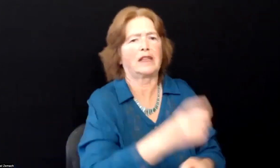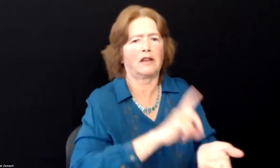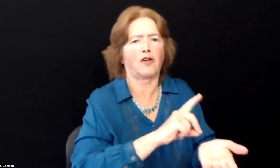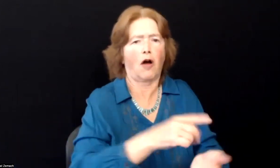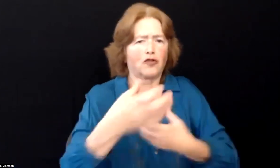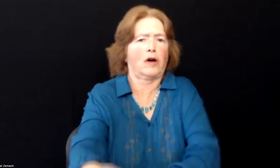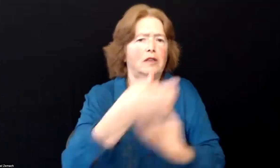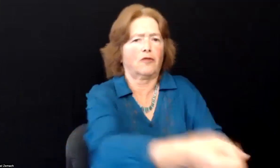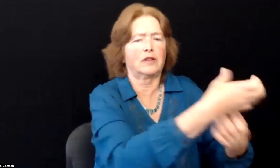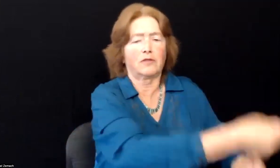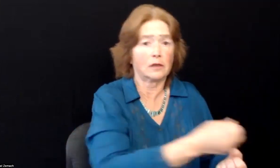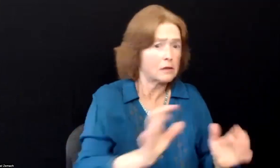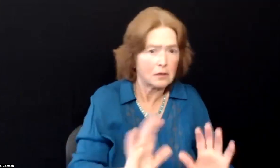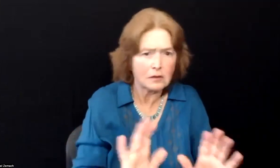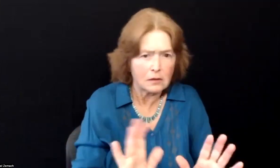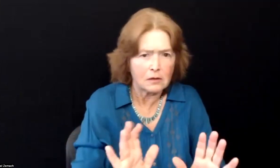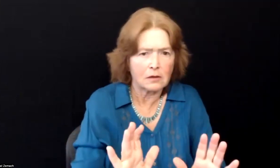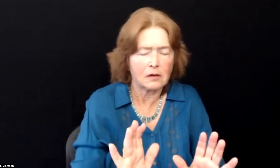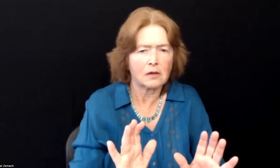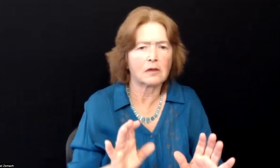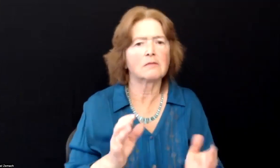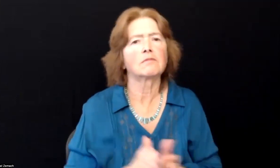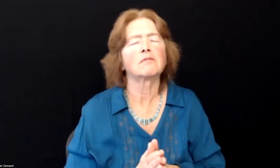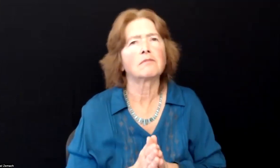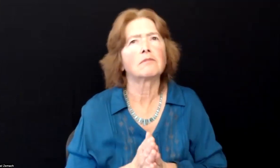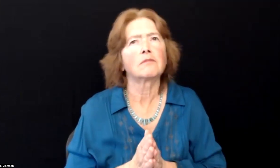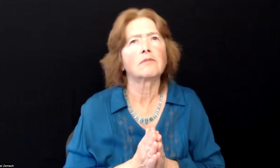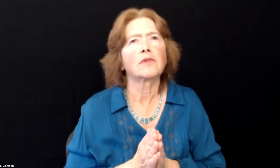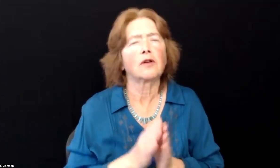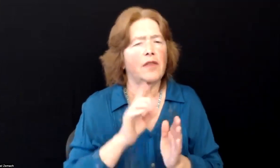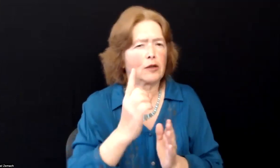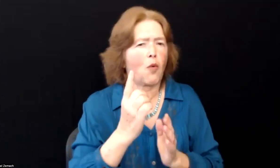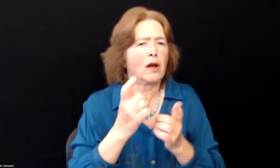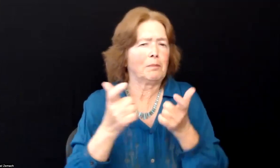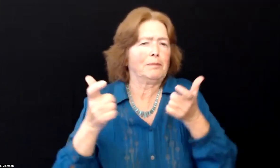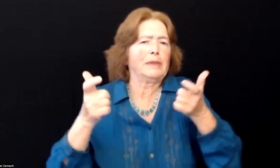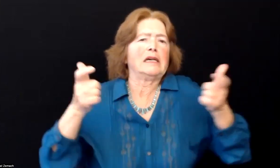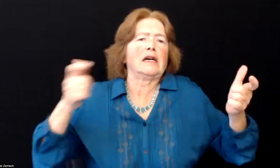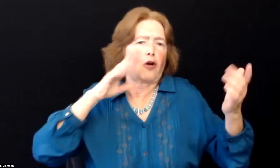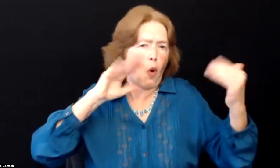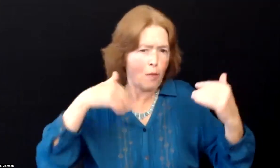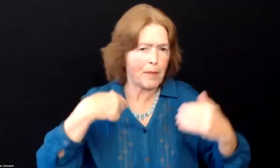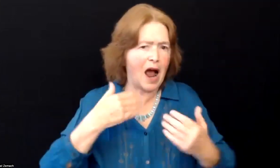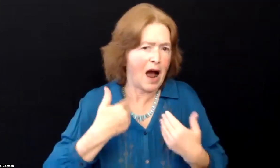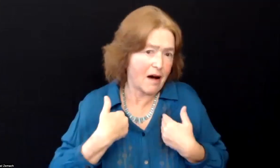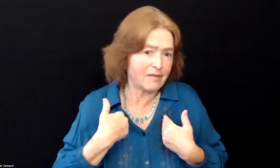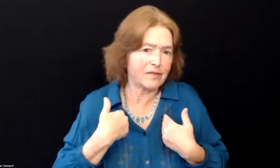these children are gonna be fine. Trust the doctors, trust the schools. One big hope I